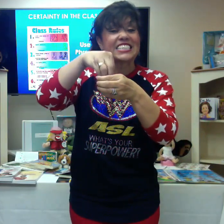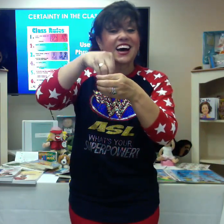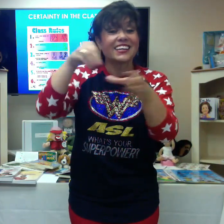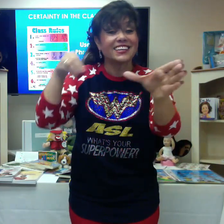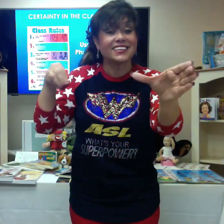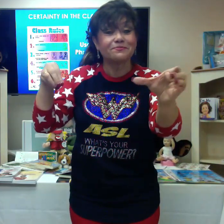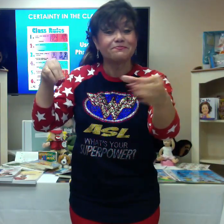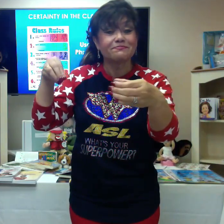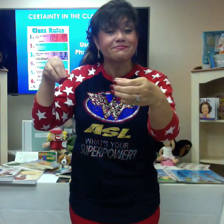Inside,